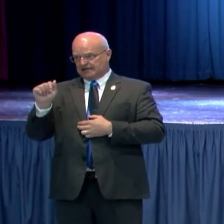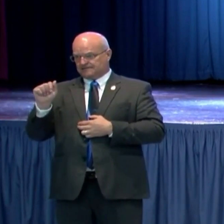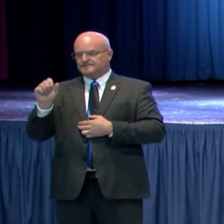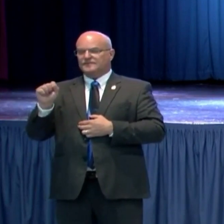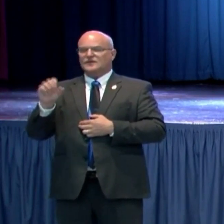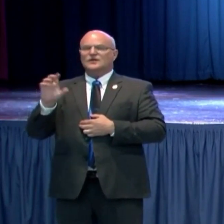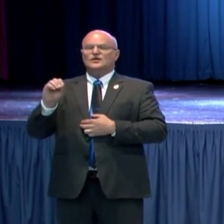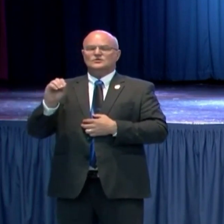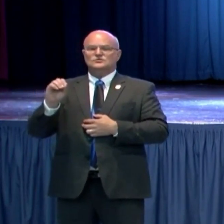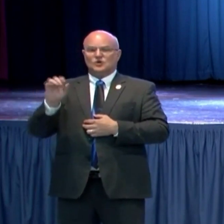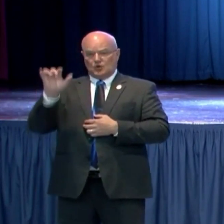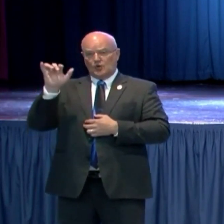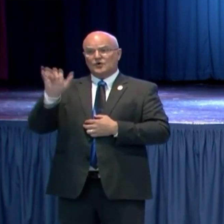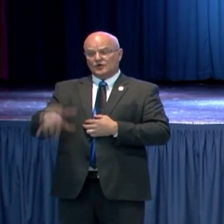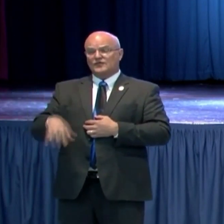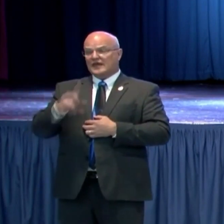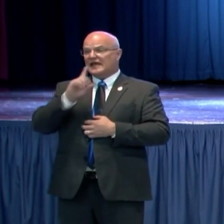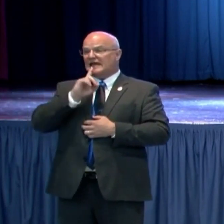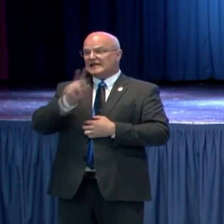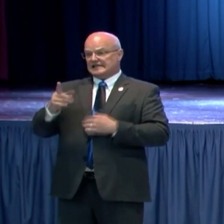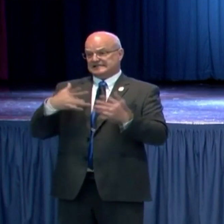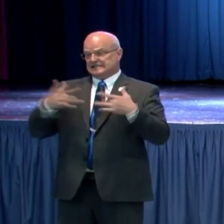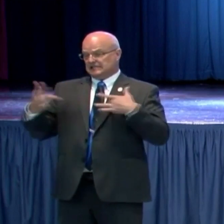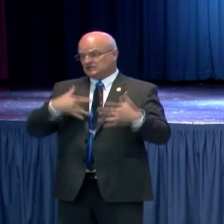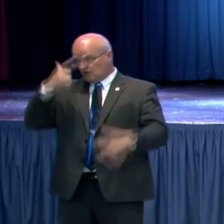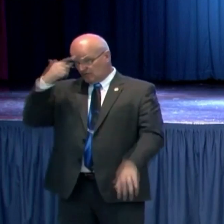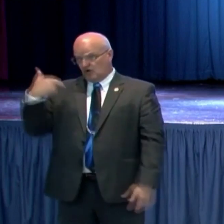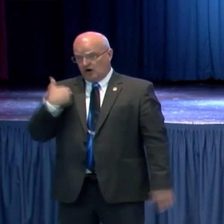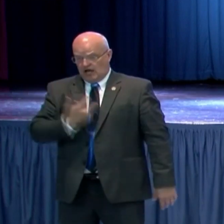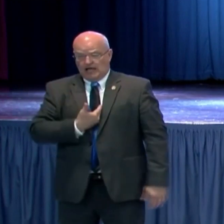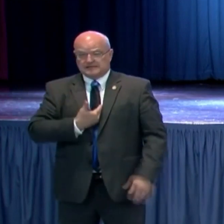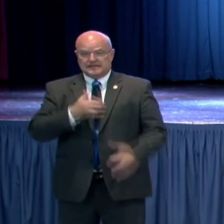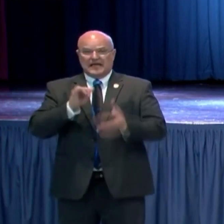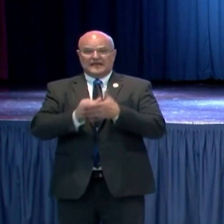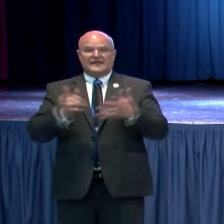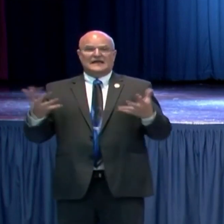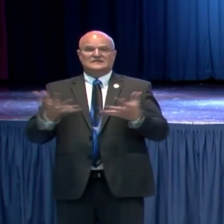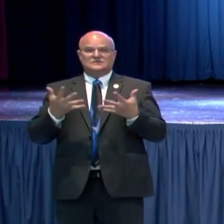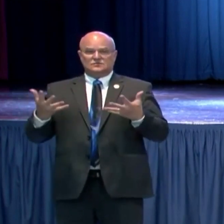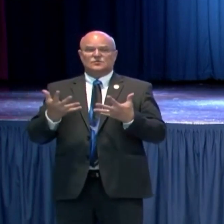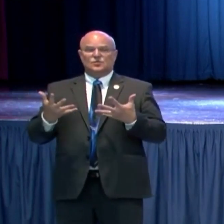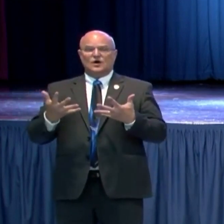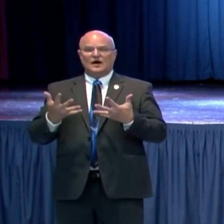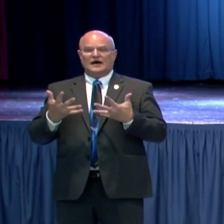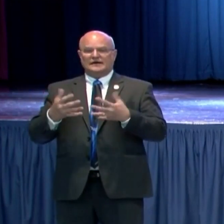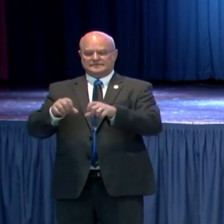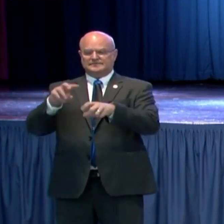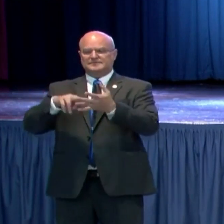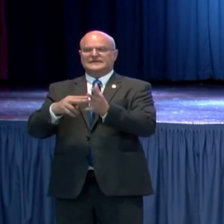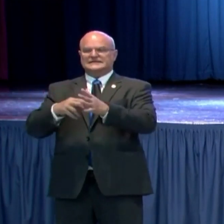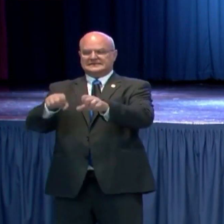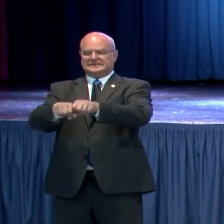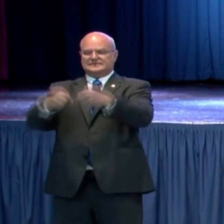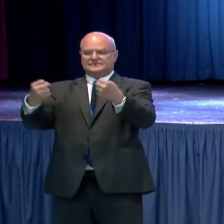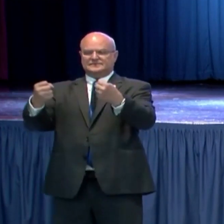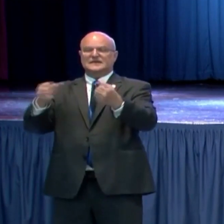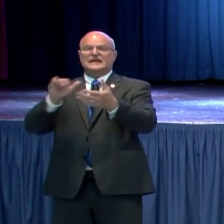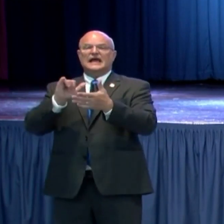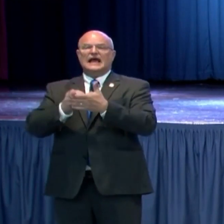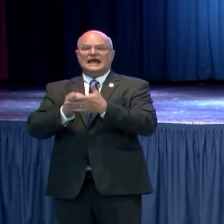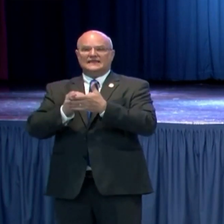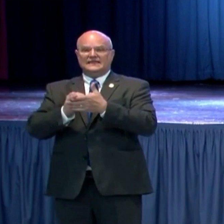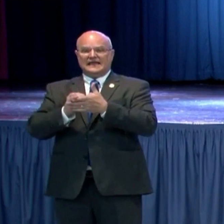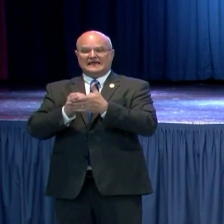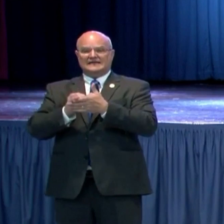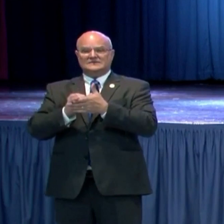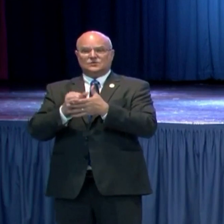And so that is a concern to us, and that is what constitutes a breach. And that's the